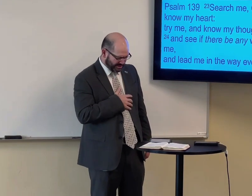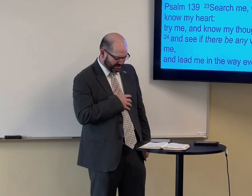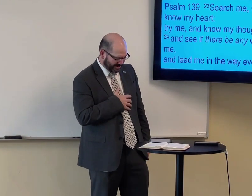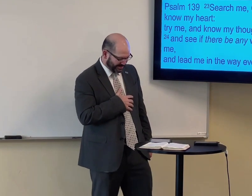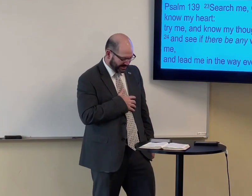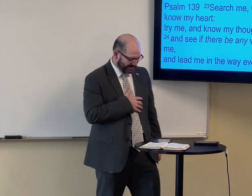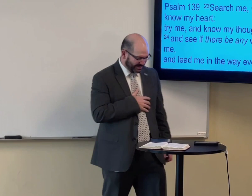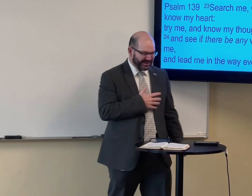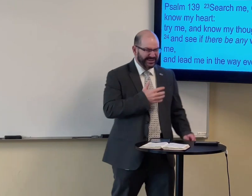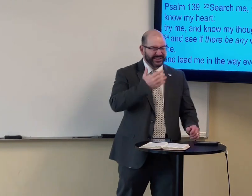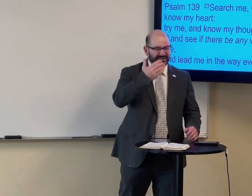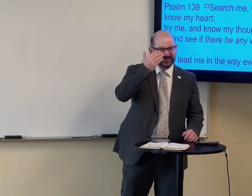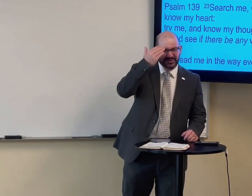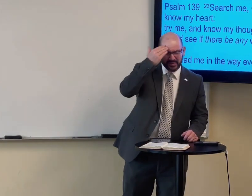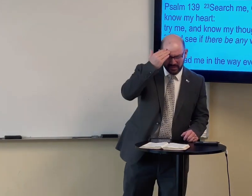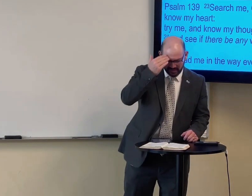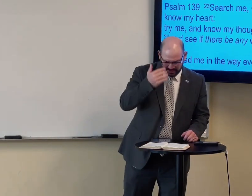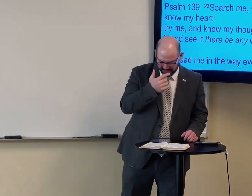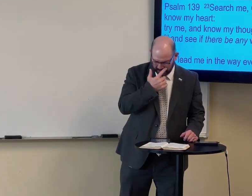Wow. You know,